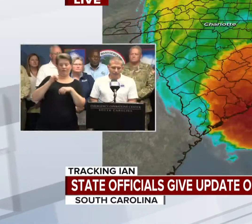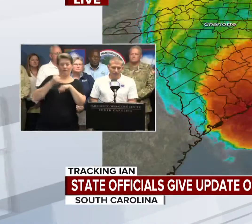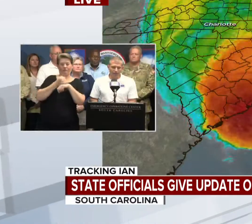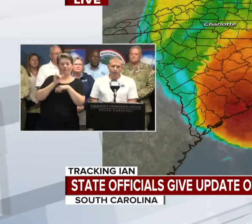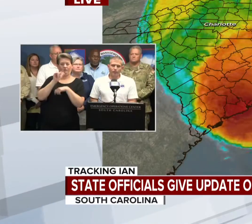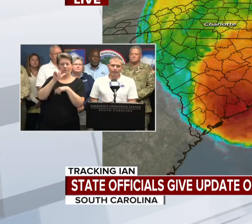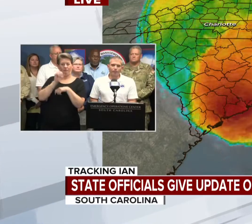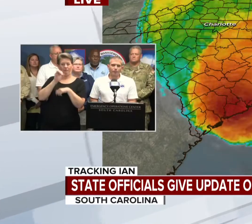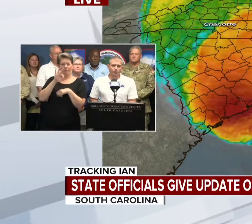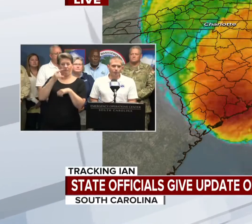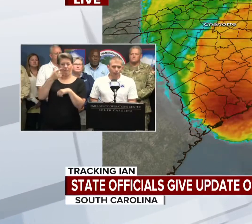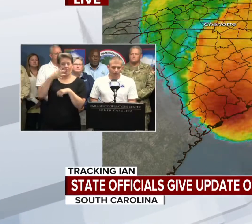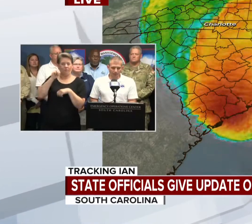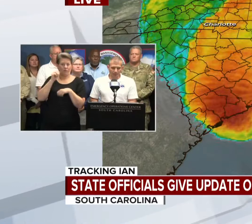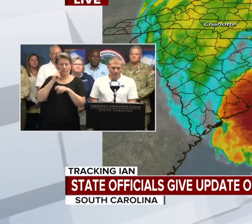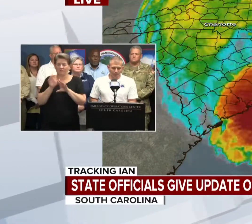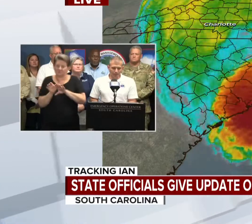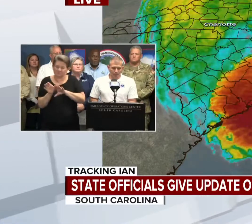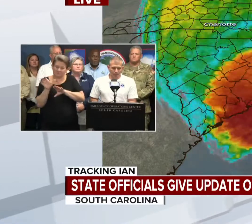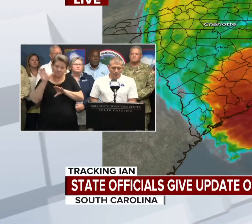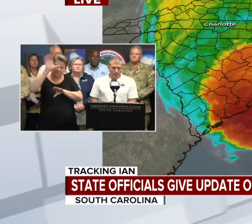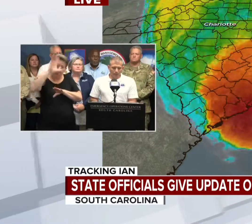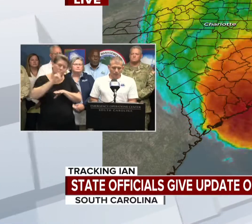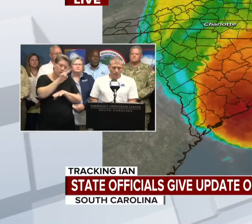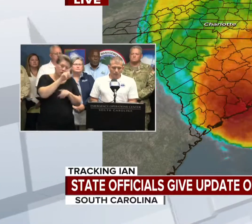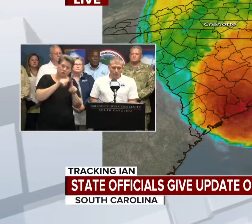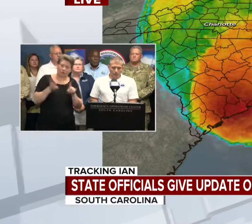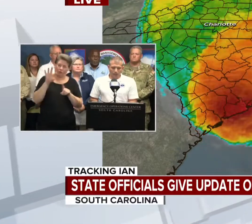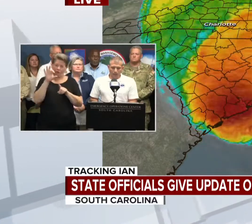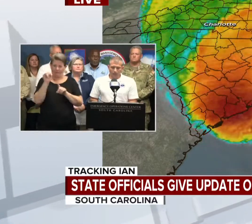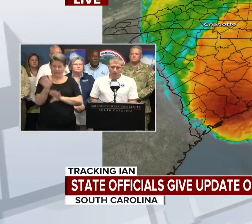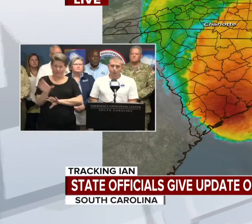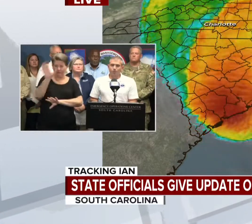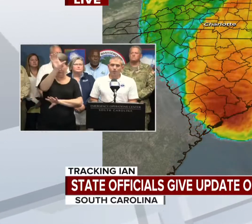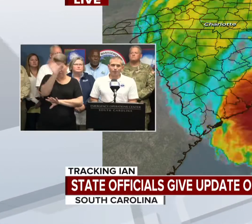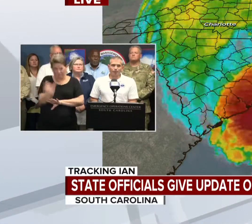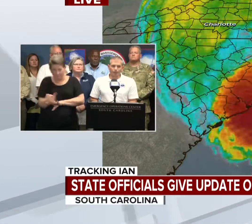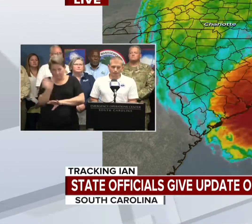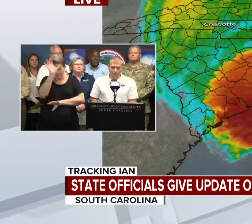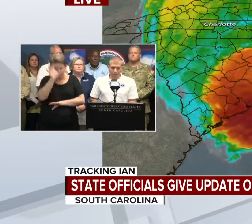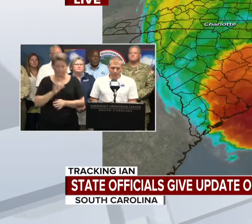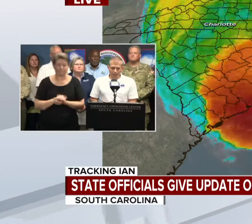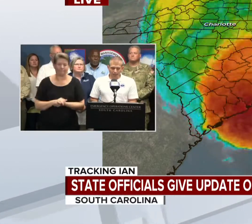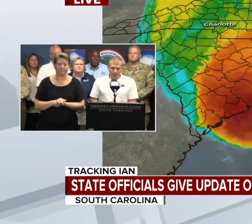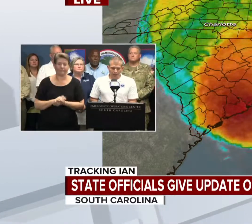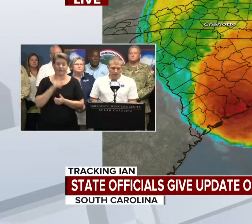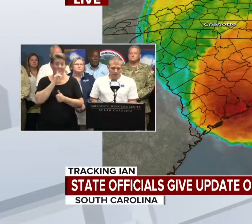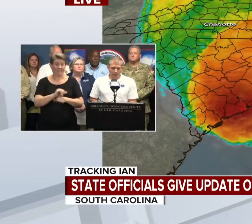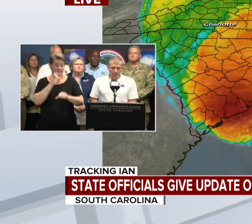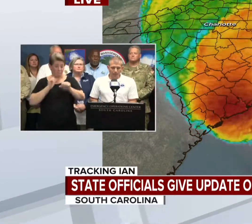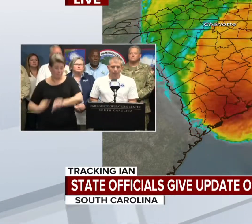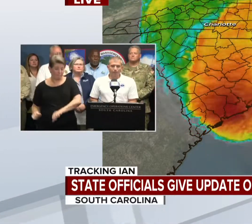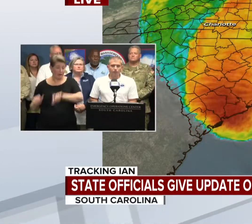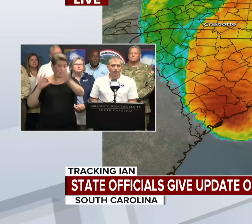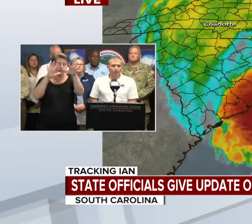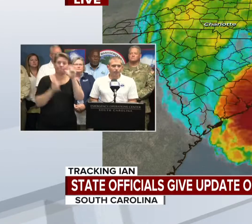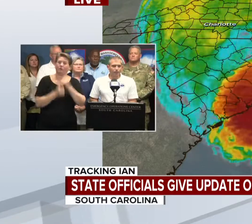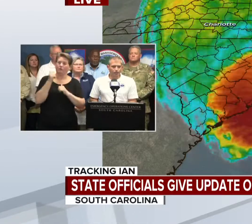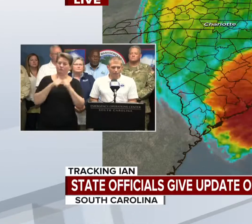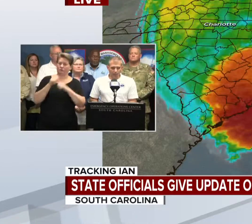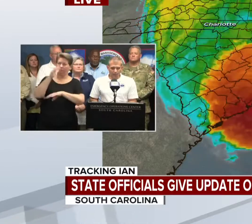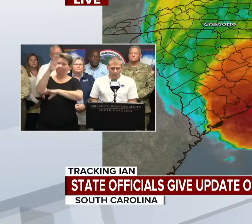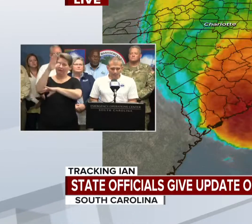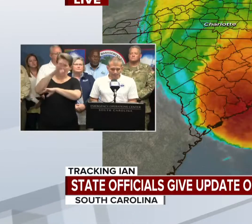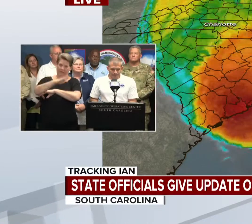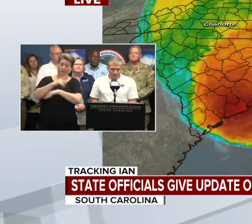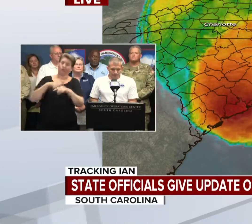south of there, generally up to 2 to 4 feet. Storm surge flooding will be most problematic through mid-afternoon, but could certainly linger